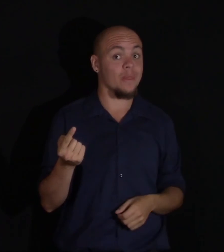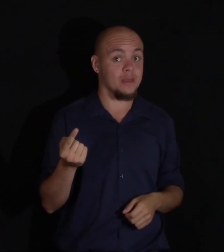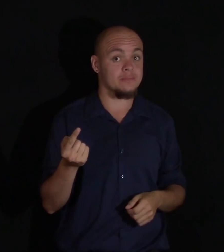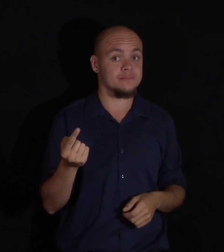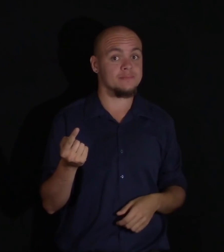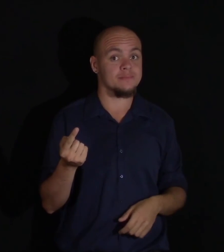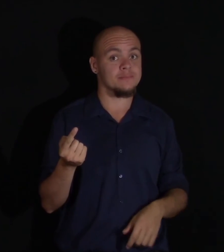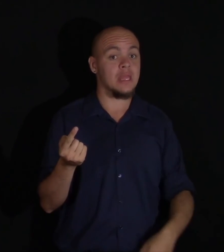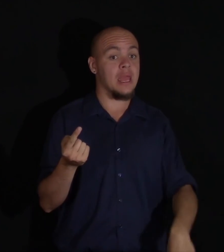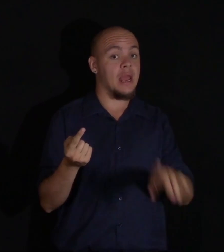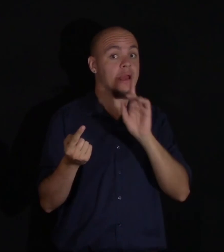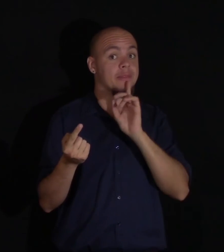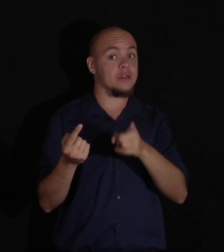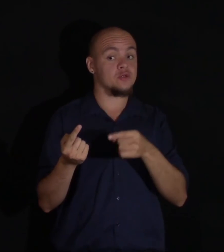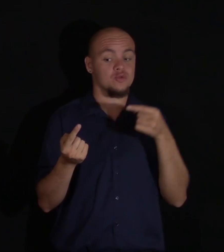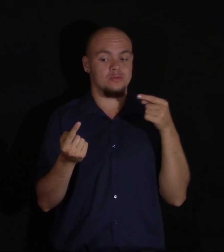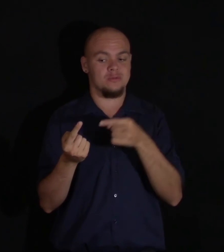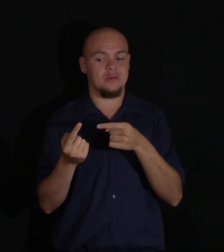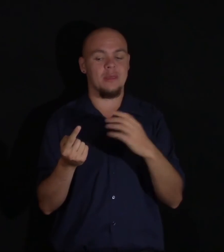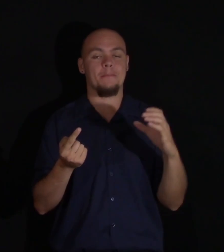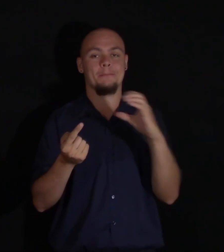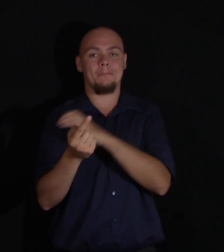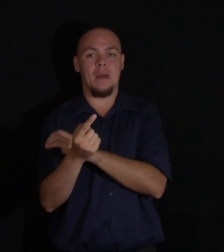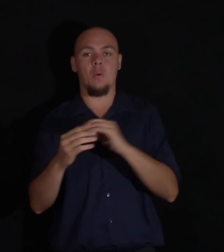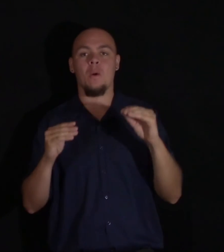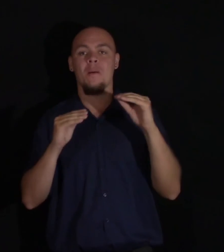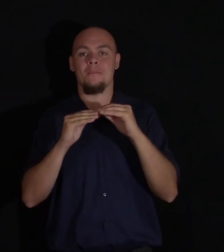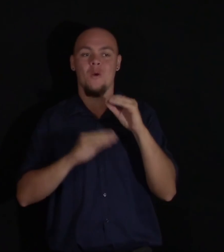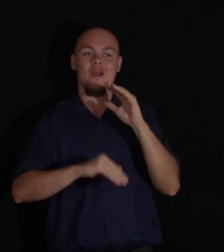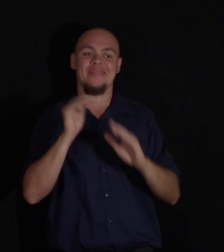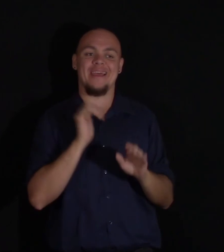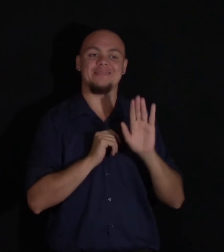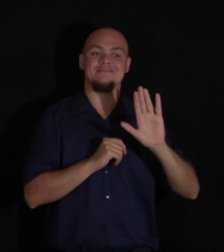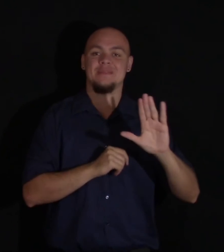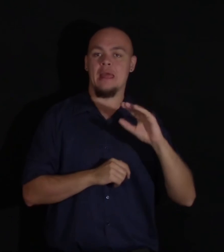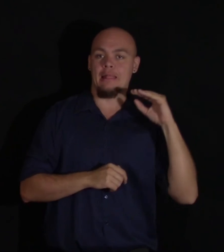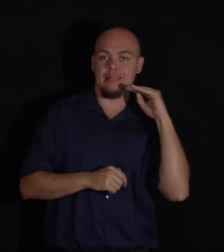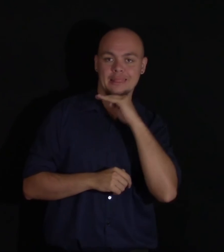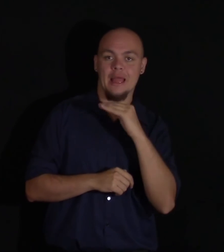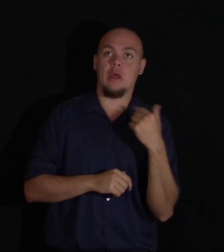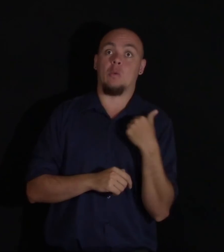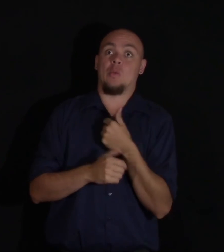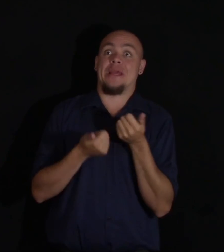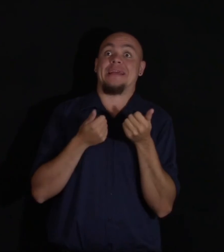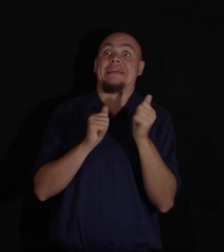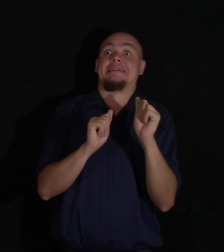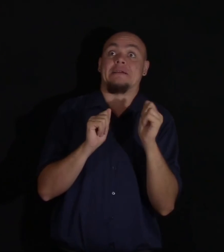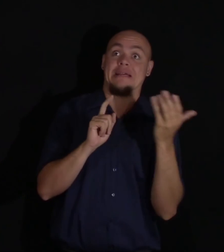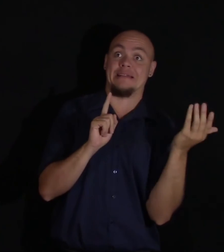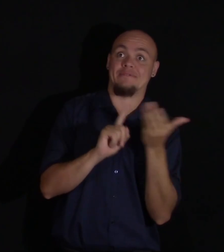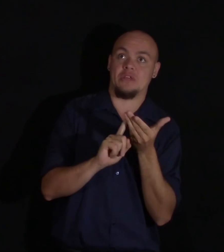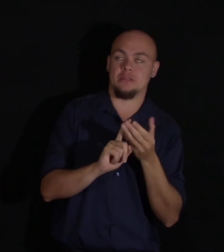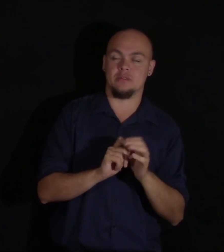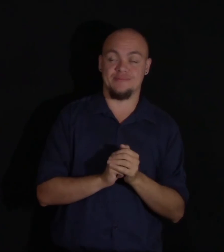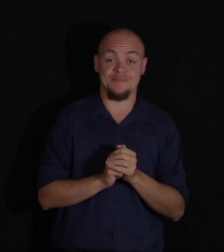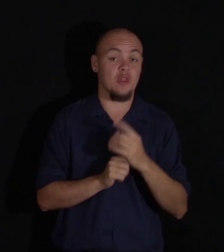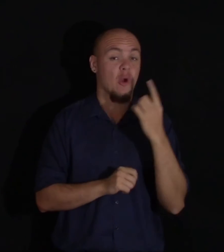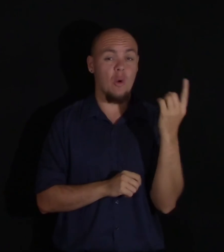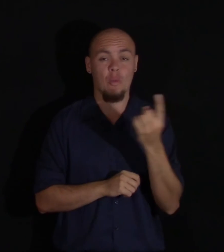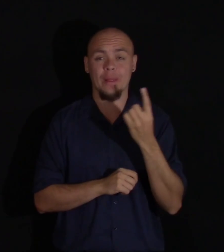And a truth will always have more power than a lie we can tell ourselves. Always.